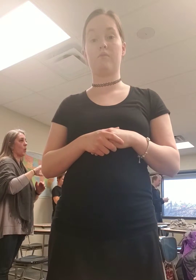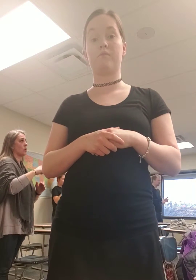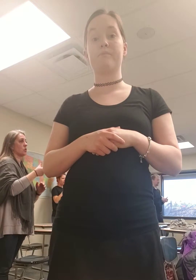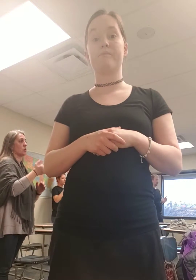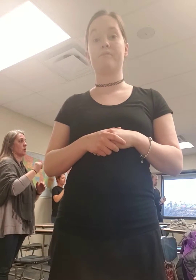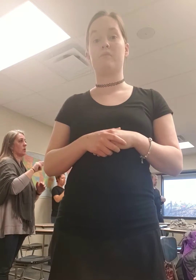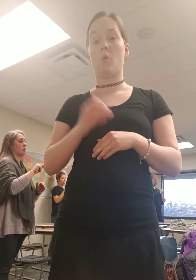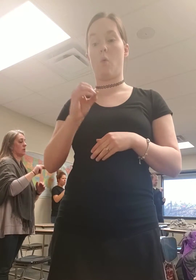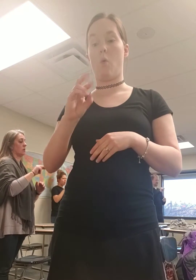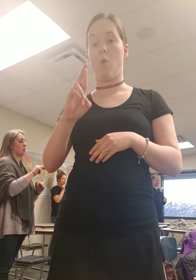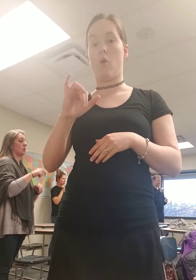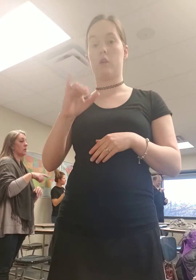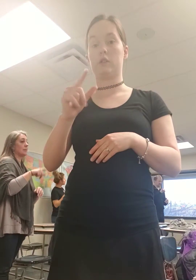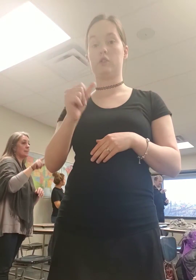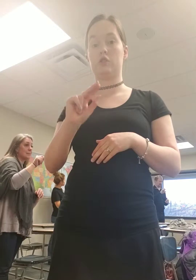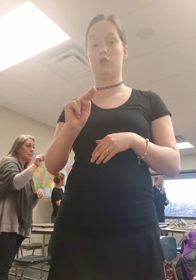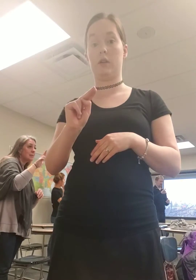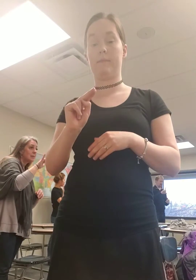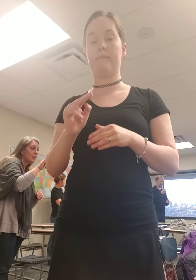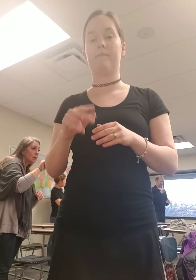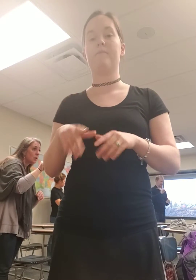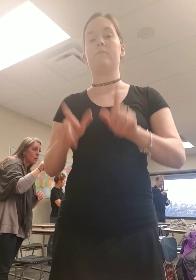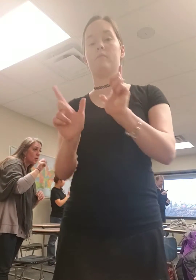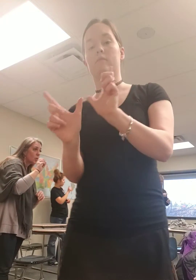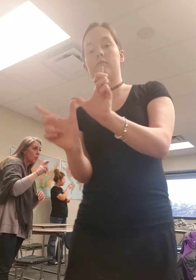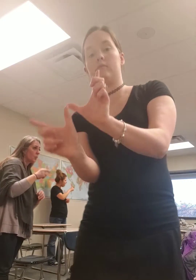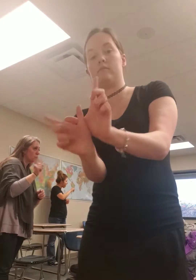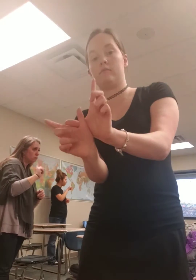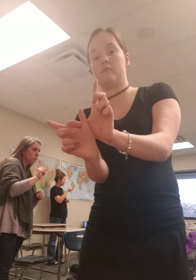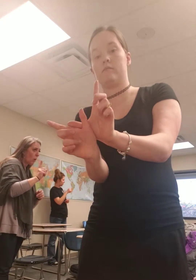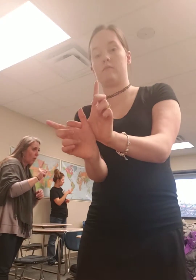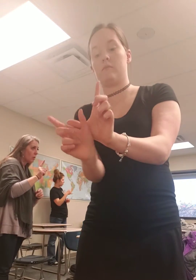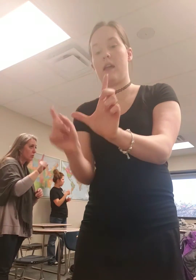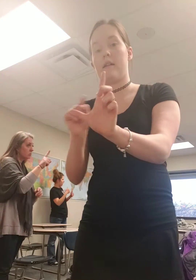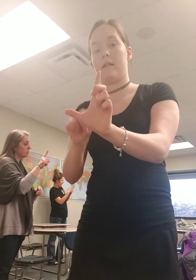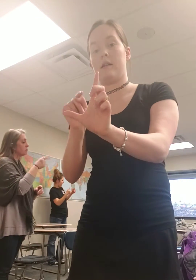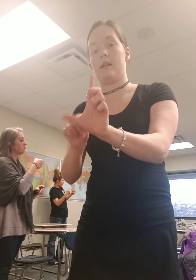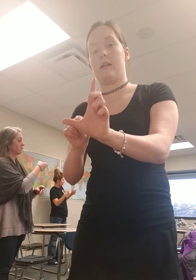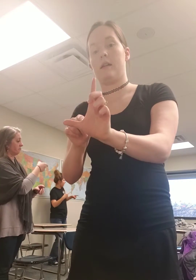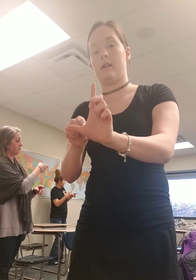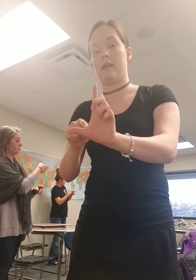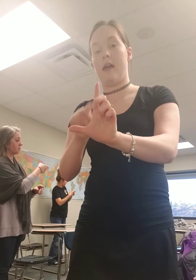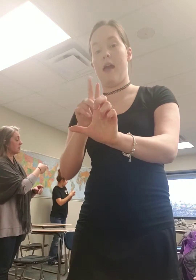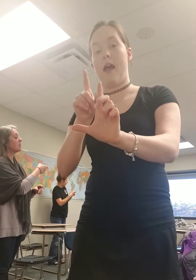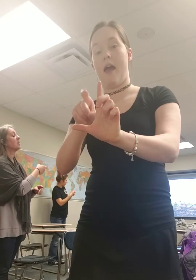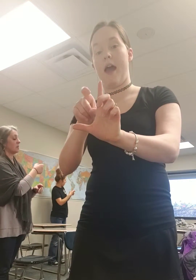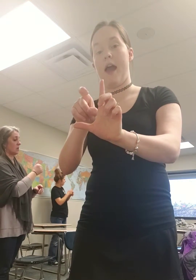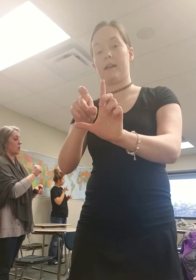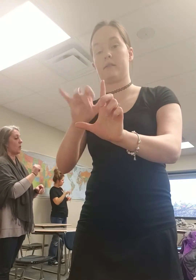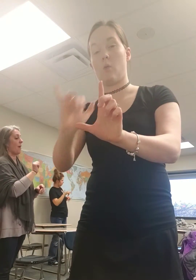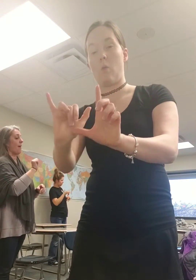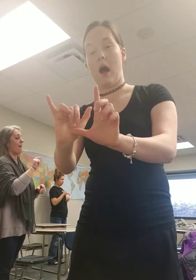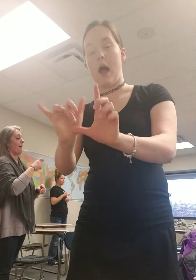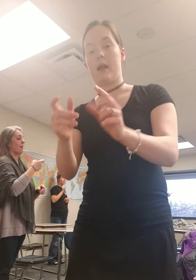y axis meet, right in the middle. So that order pair is going to be what? 0, 0. 0, 0. Very good. So at the origin, it's just going to be y